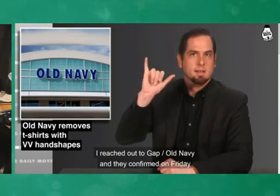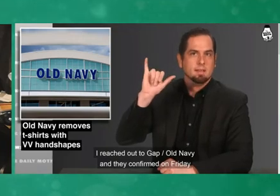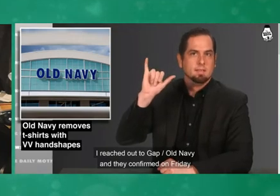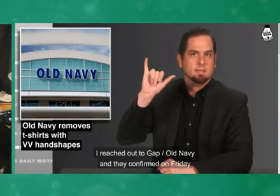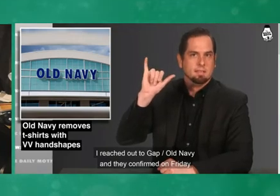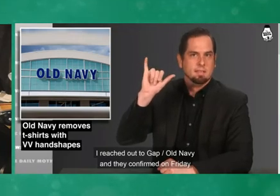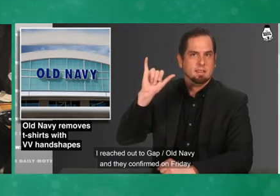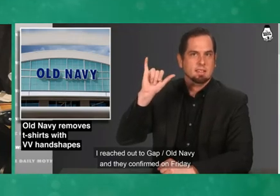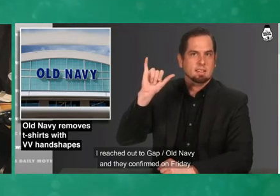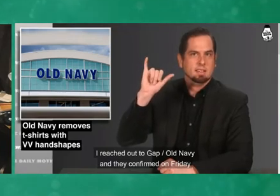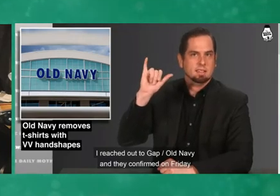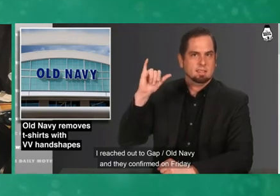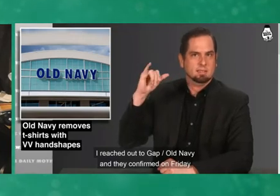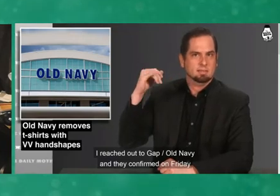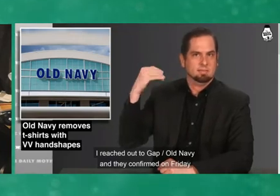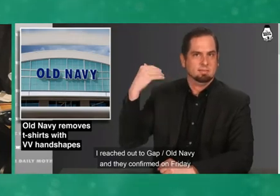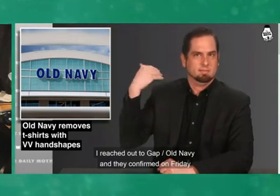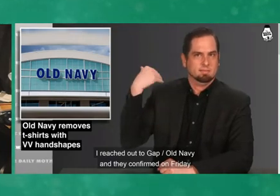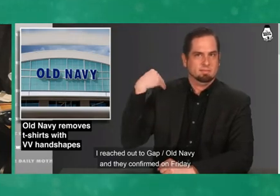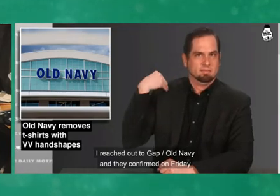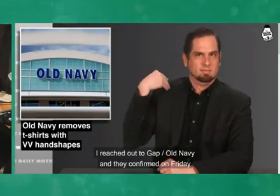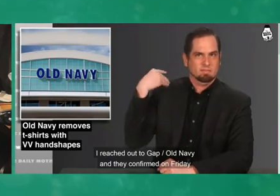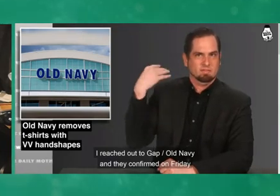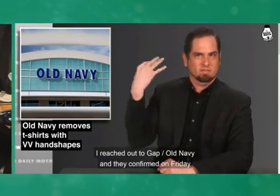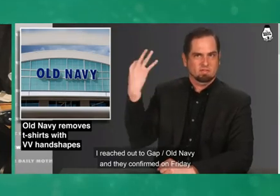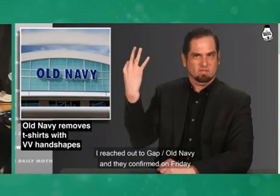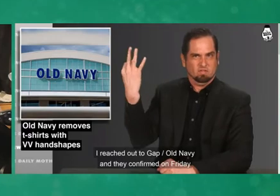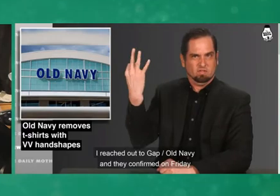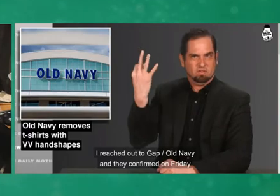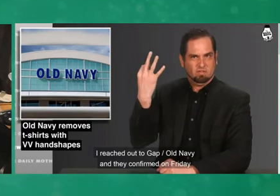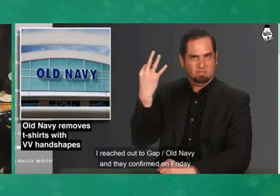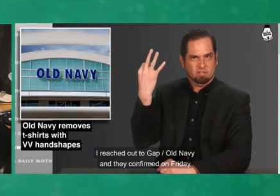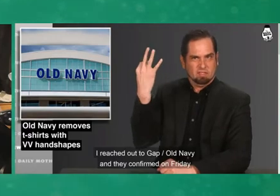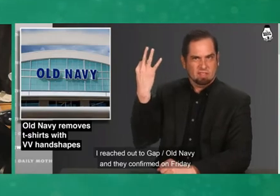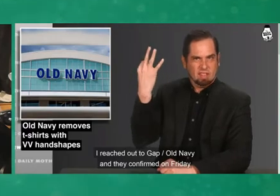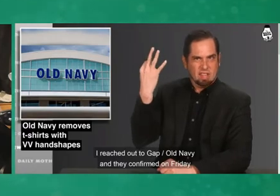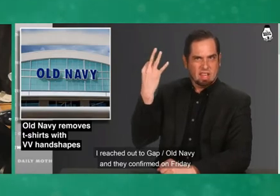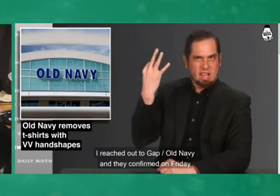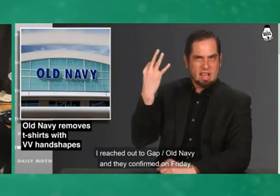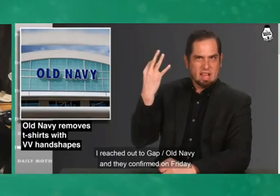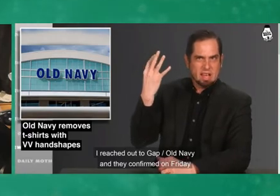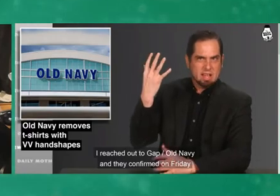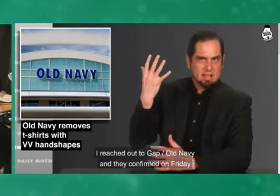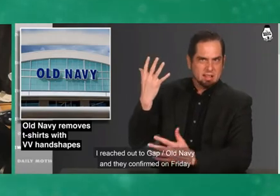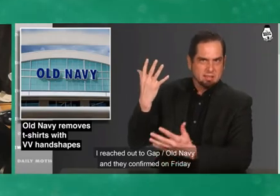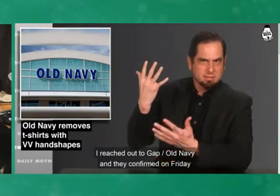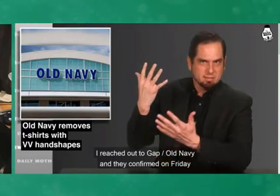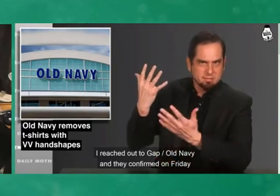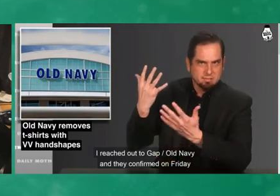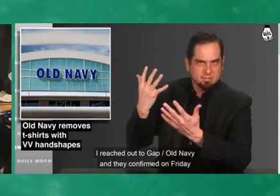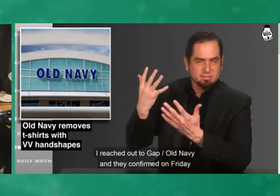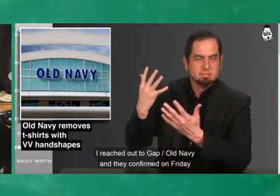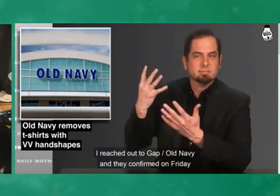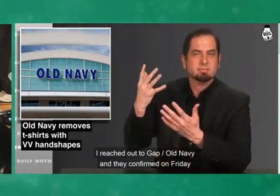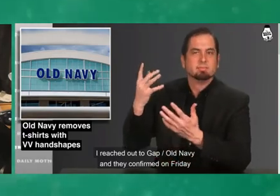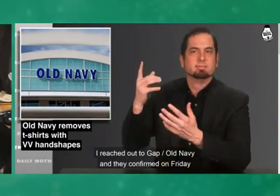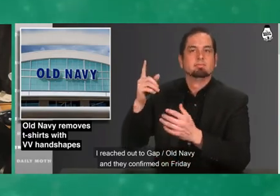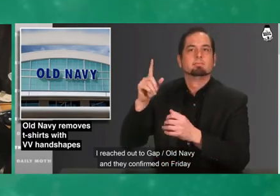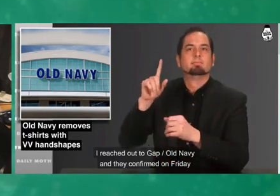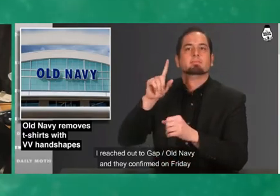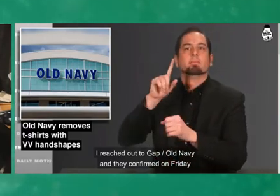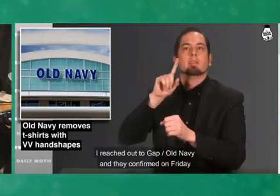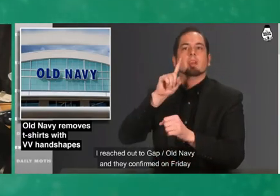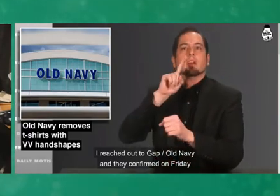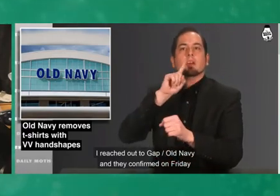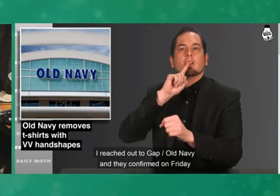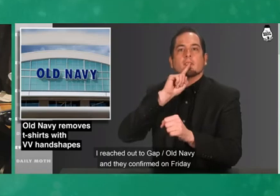and Old Navy, yeah. I reached out to Gap and Old Navy last Friday, yeah. And I was like, hey